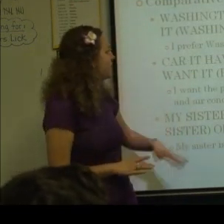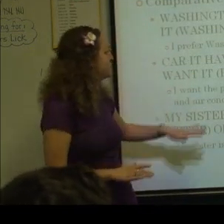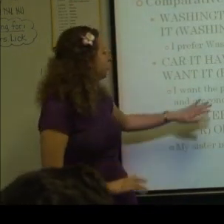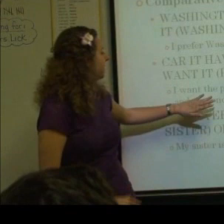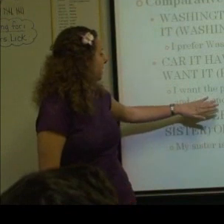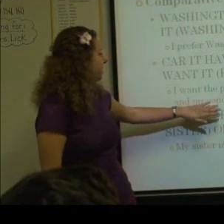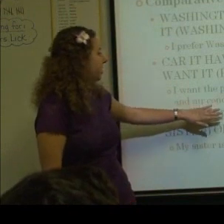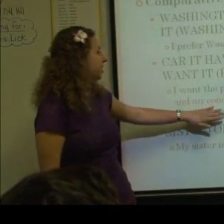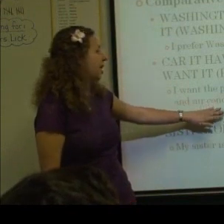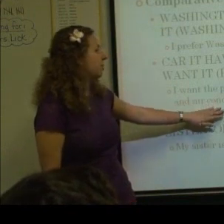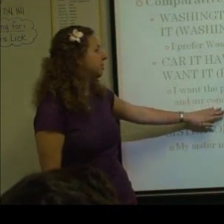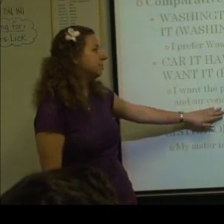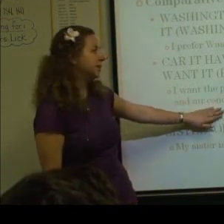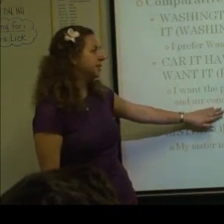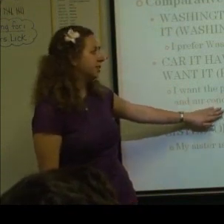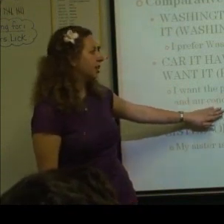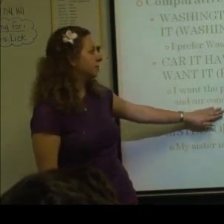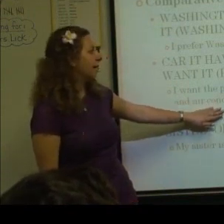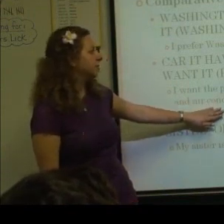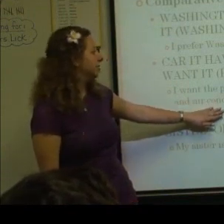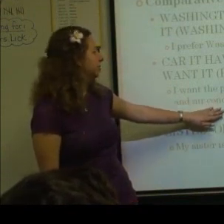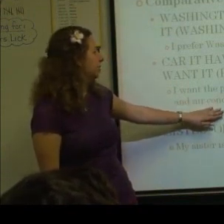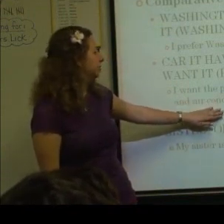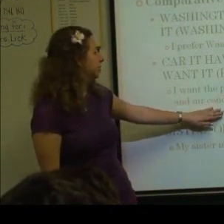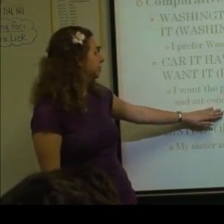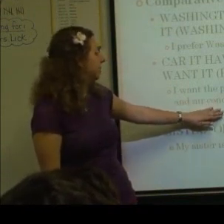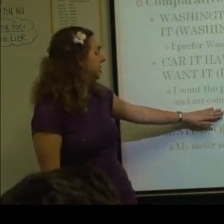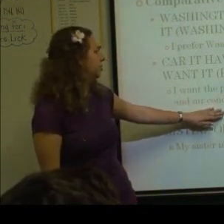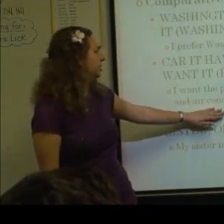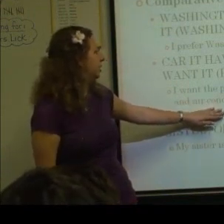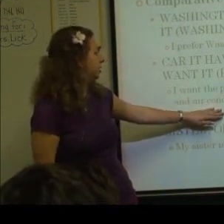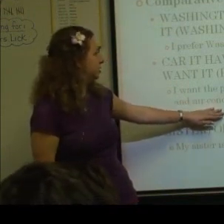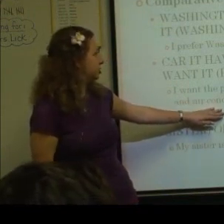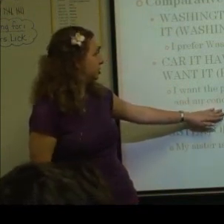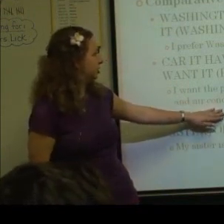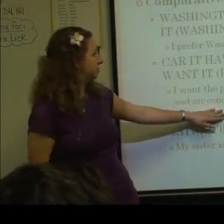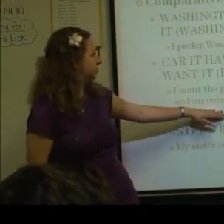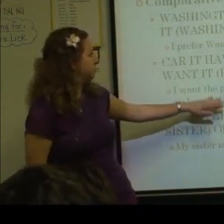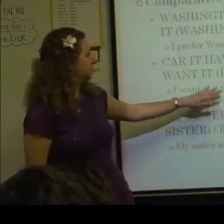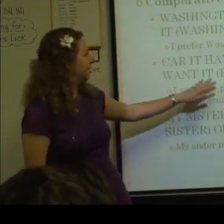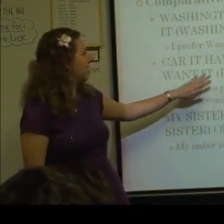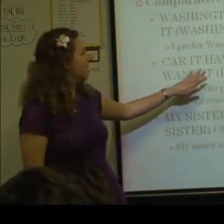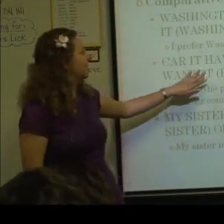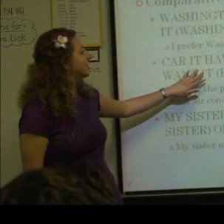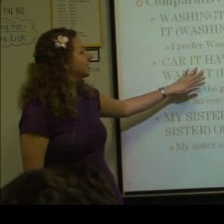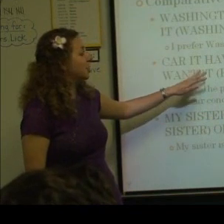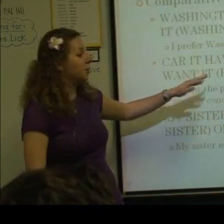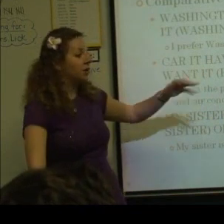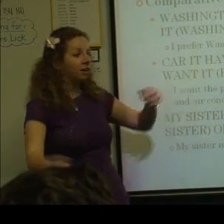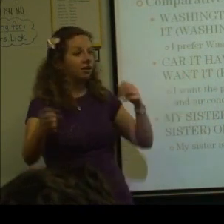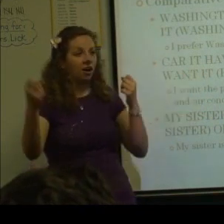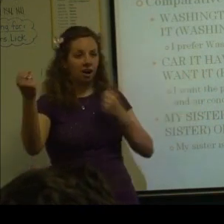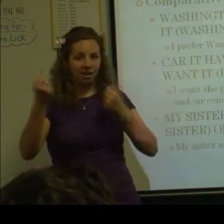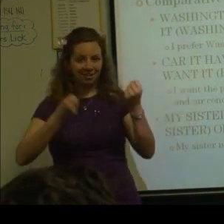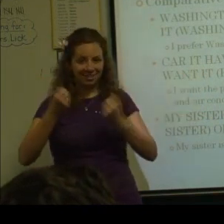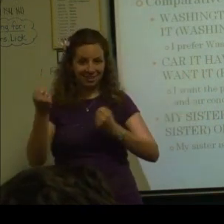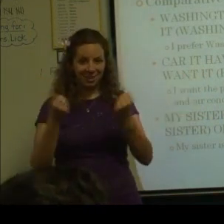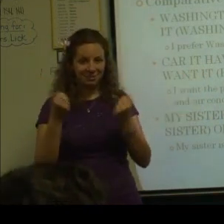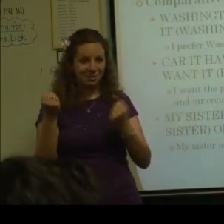Okay. And then I want the plain car rather than the one with a radio and air conditioner. Okay. So, car. So that's what